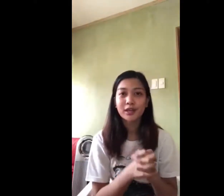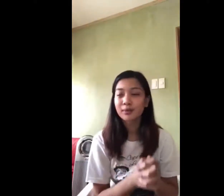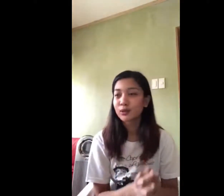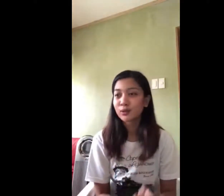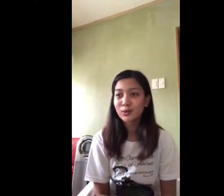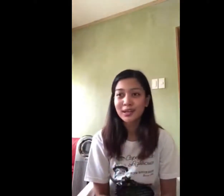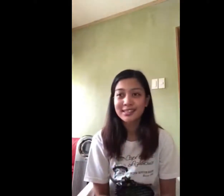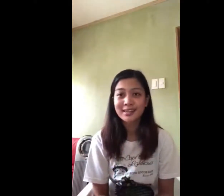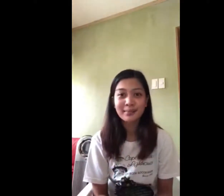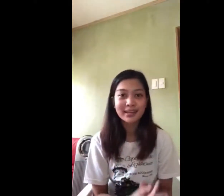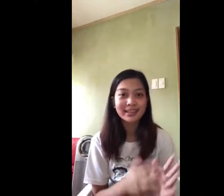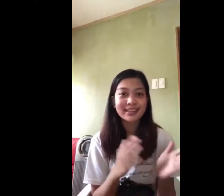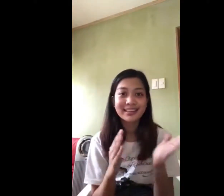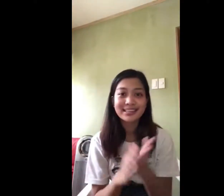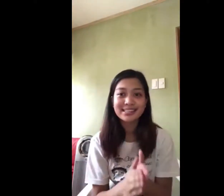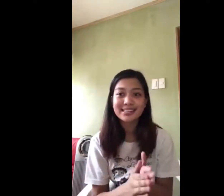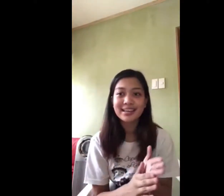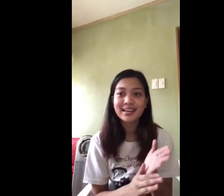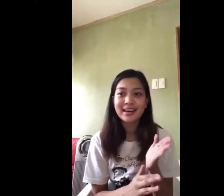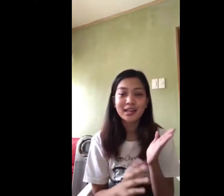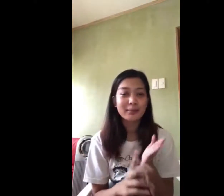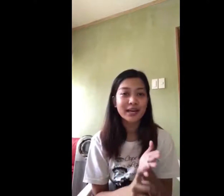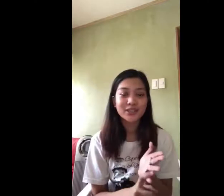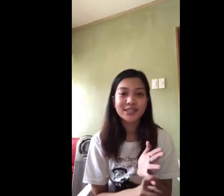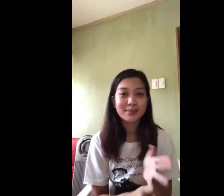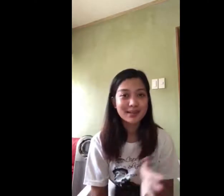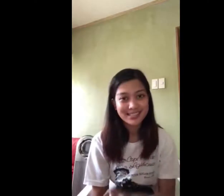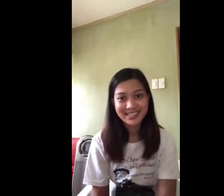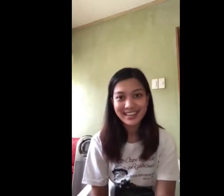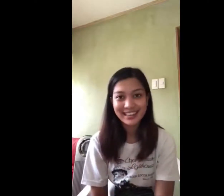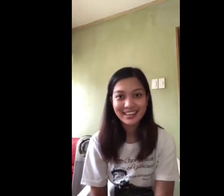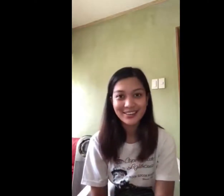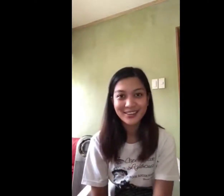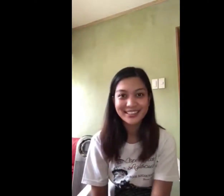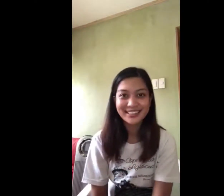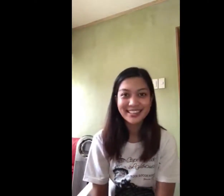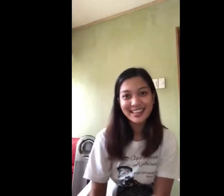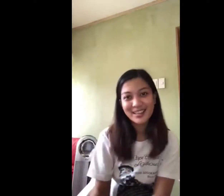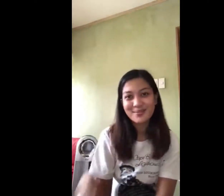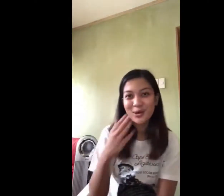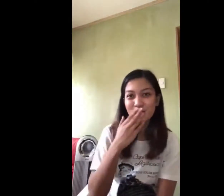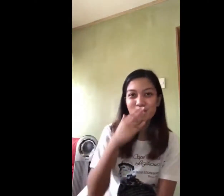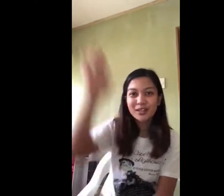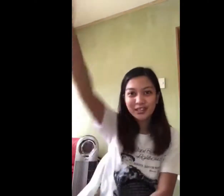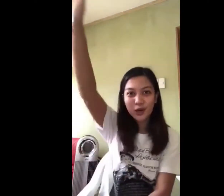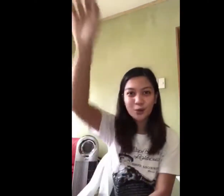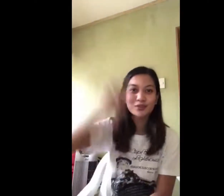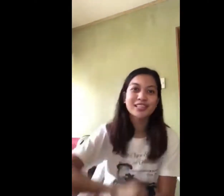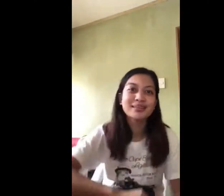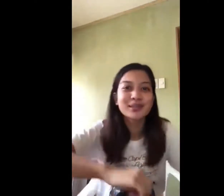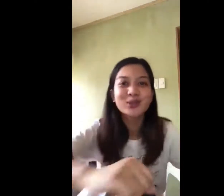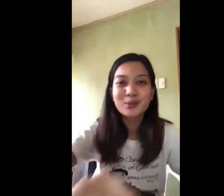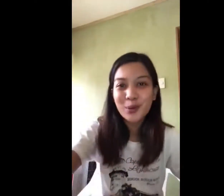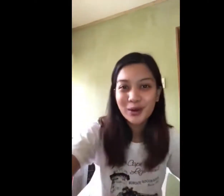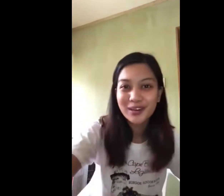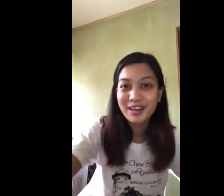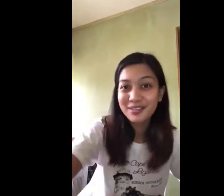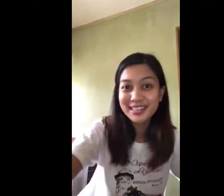tayong matulungan na may interest at passion sa pagsa-sign language. Thank you po. Hopefully, matuto po ako